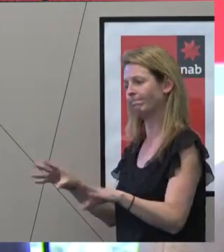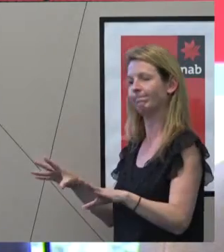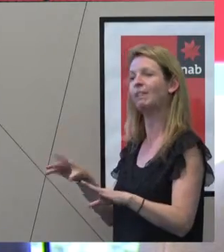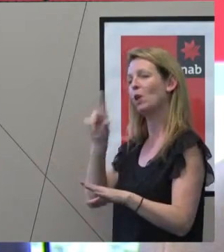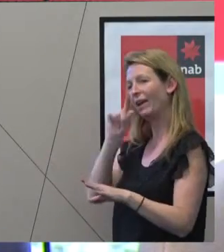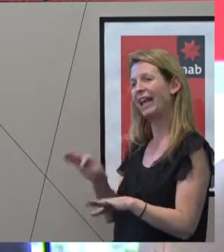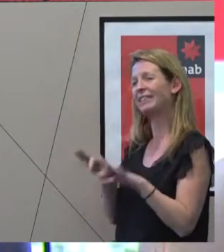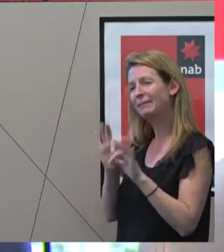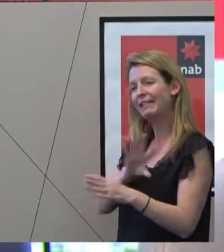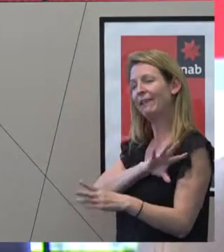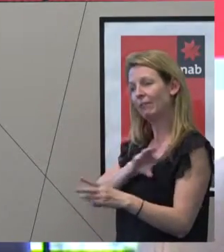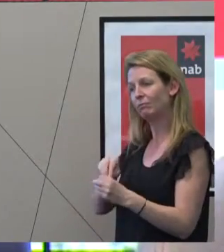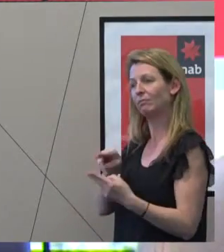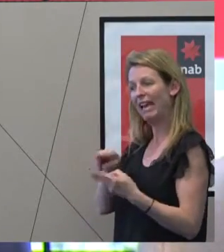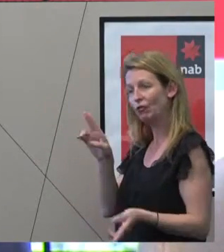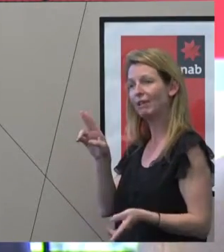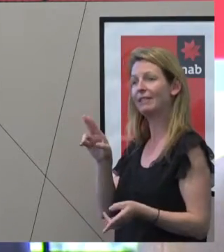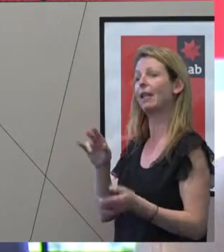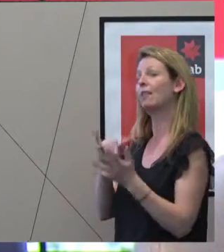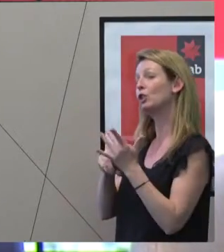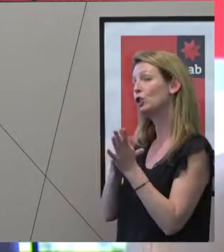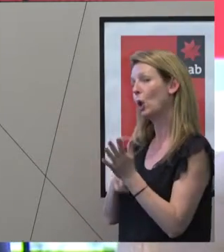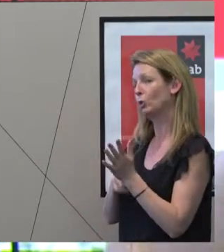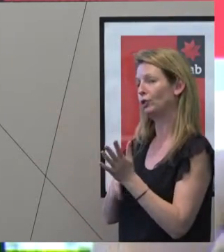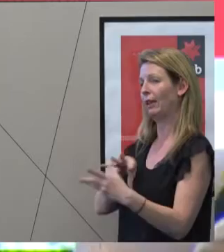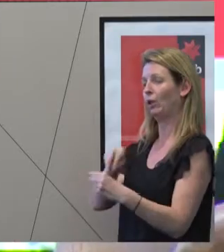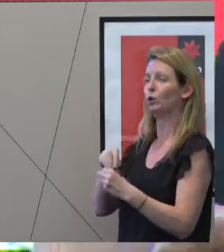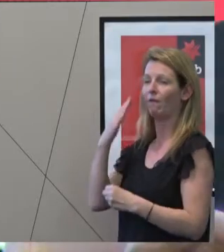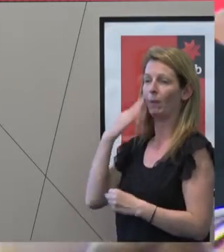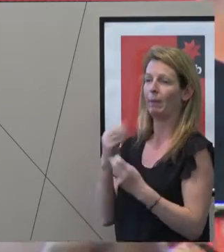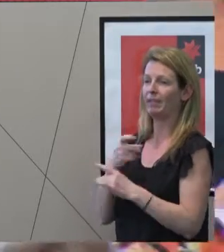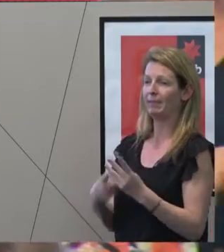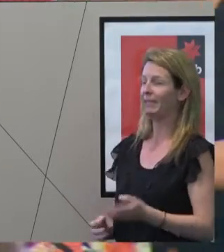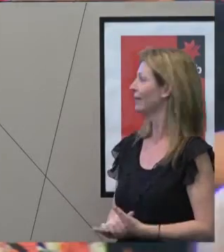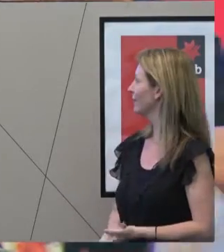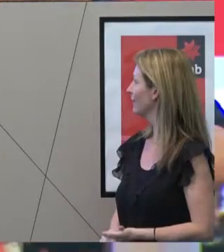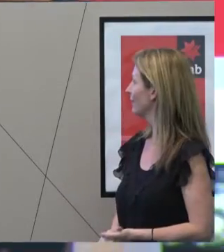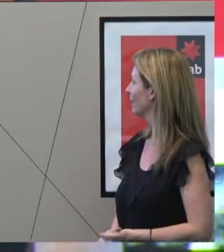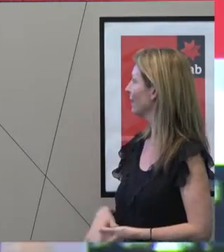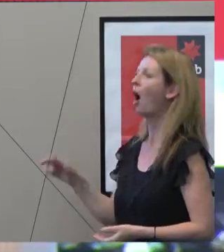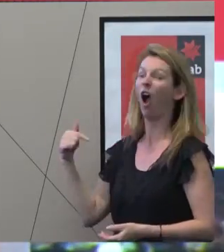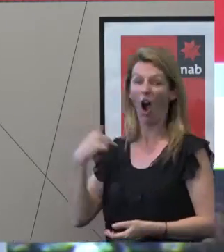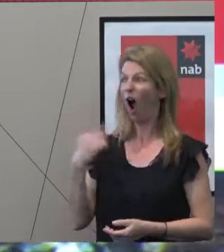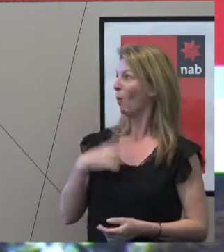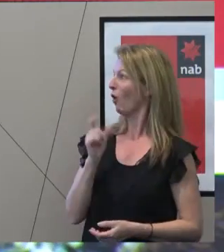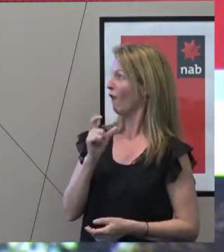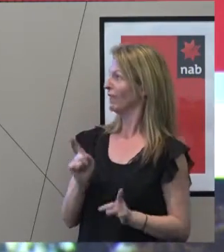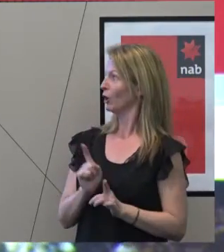specifically increase the social inclusion of women with disabilities? And I want to sign up and have a coffee as well.